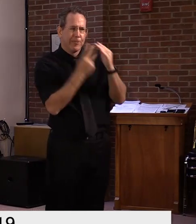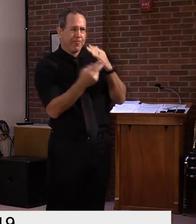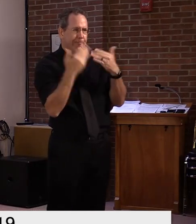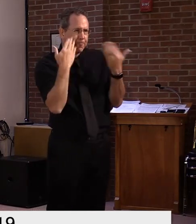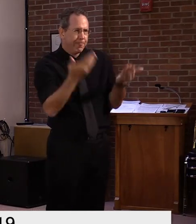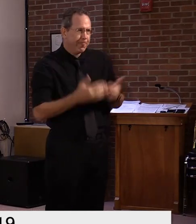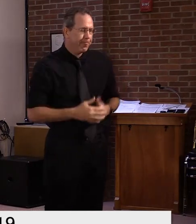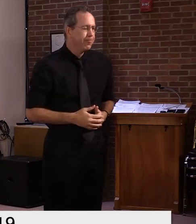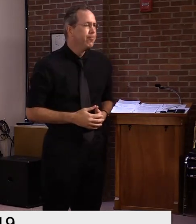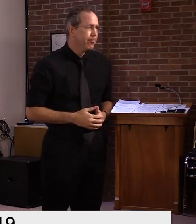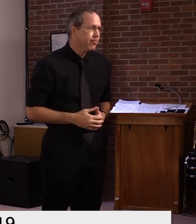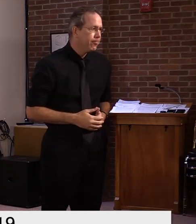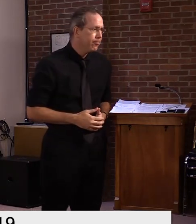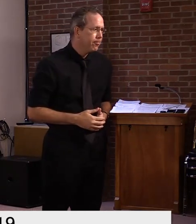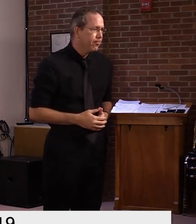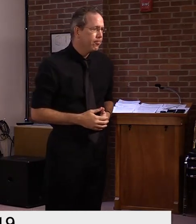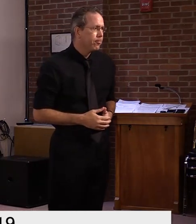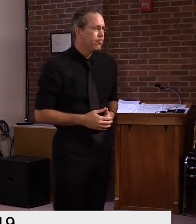NBC5.